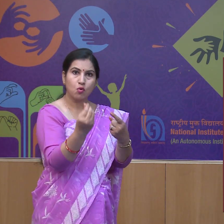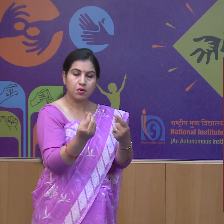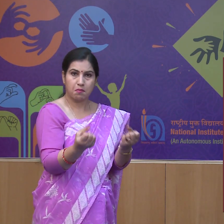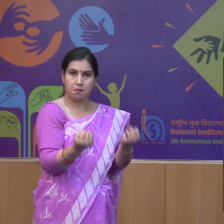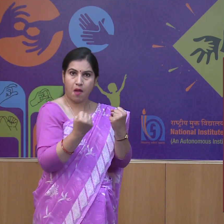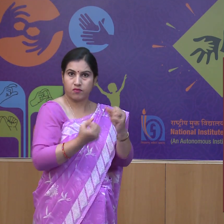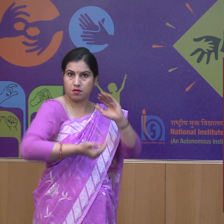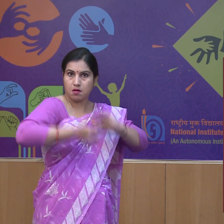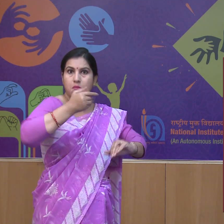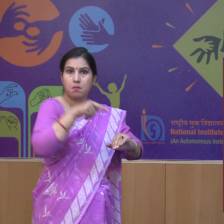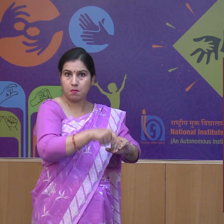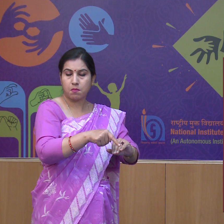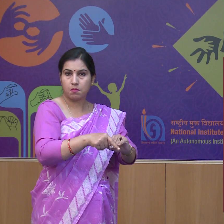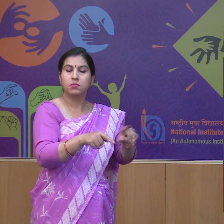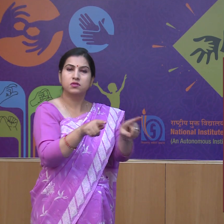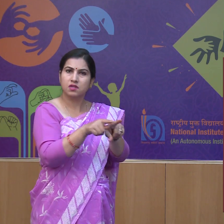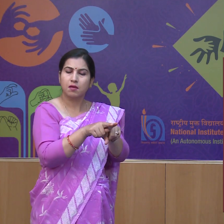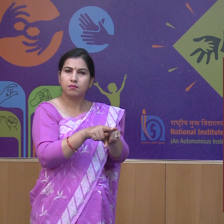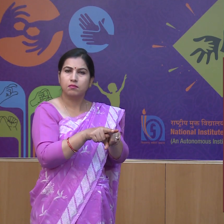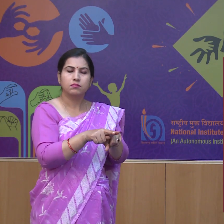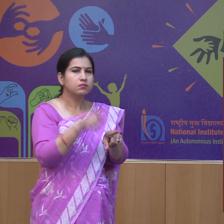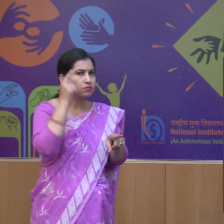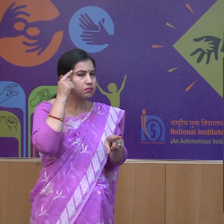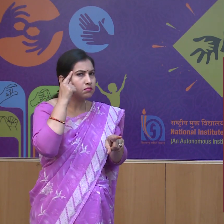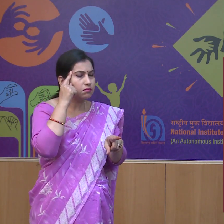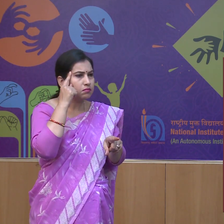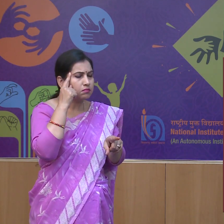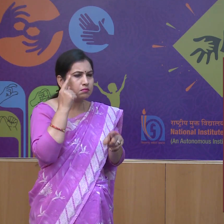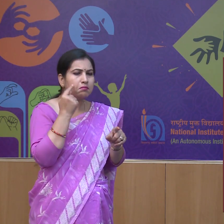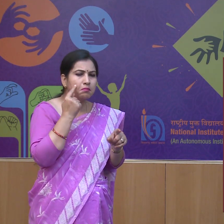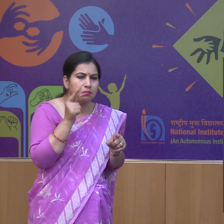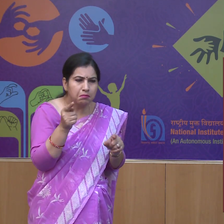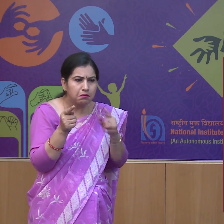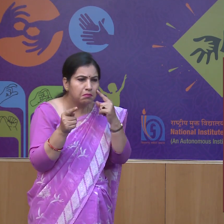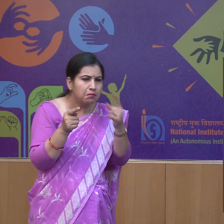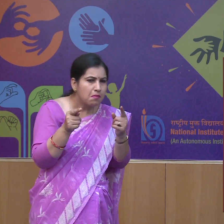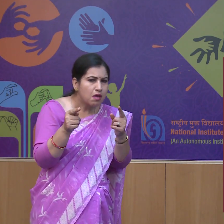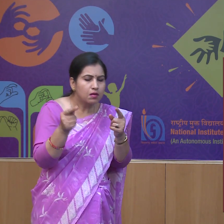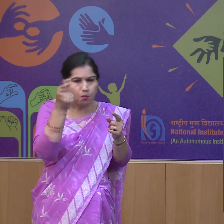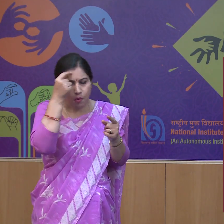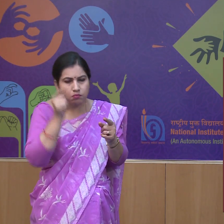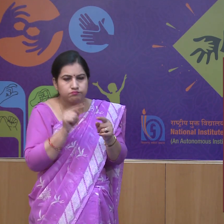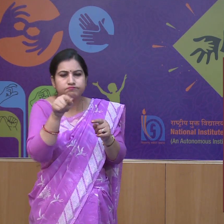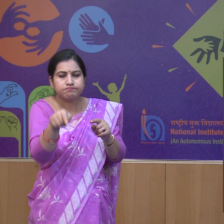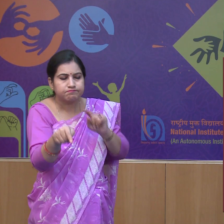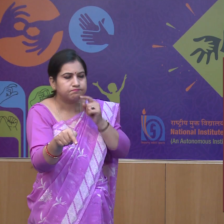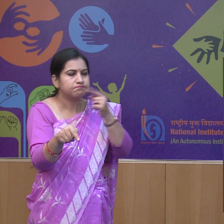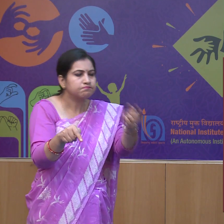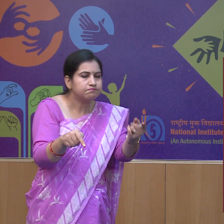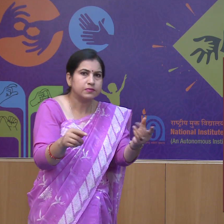power and began interfering in political matters also.